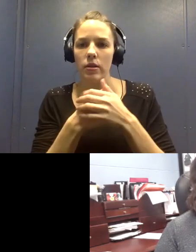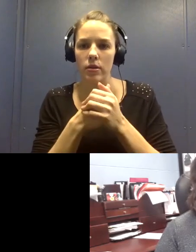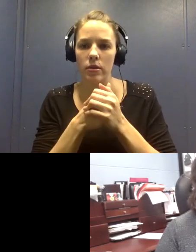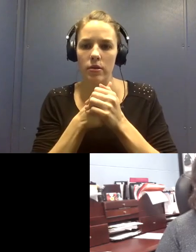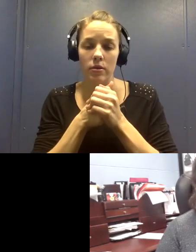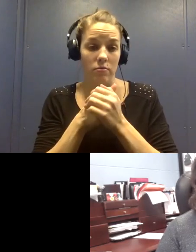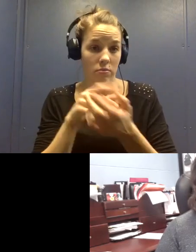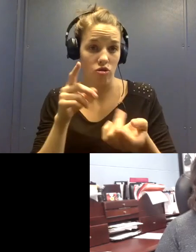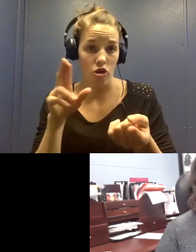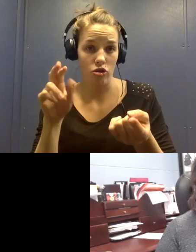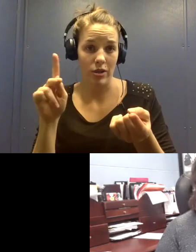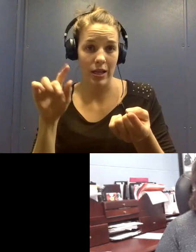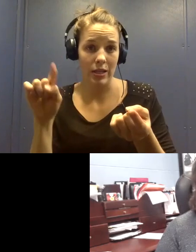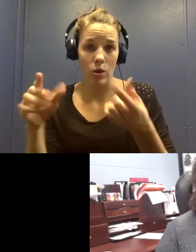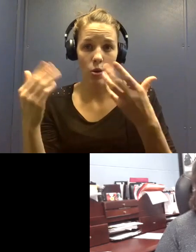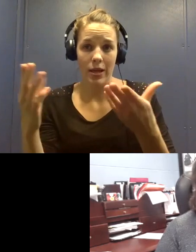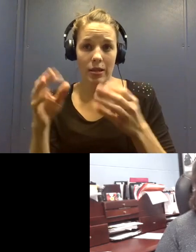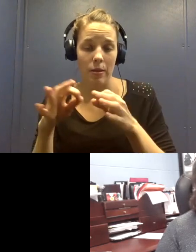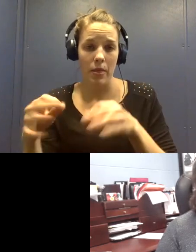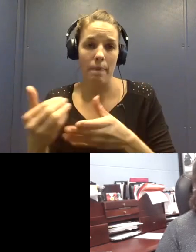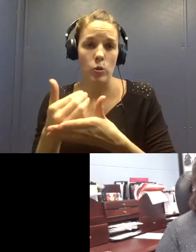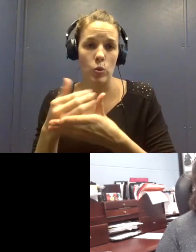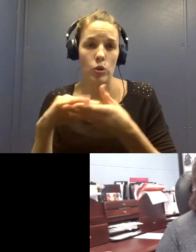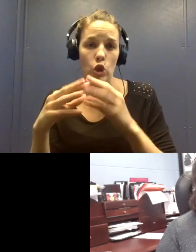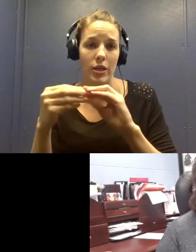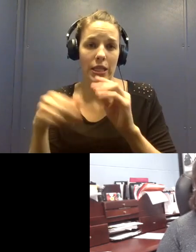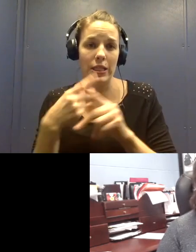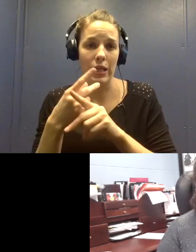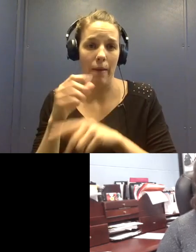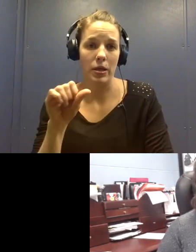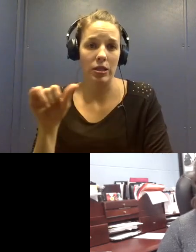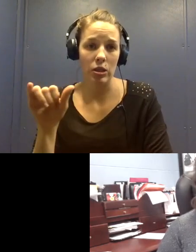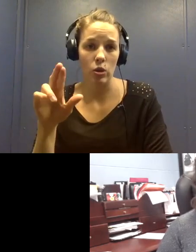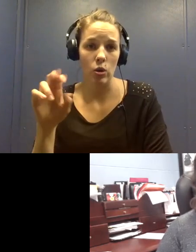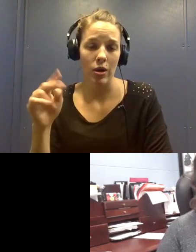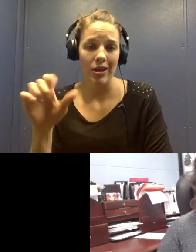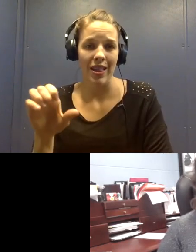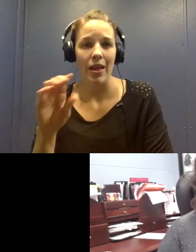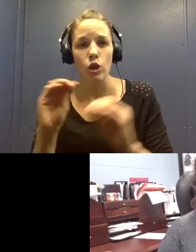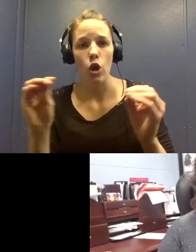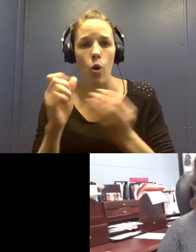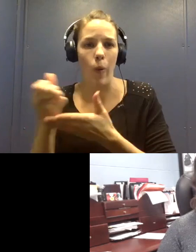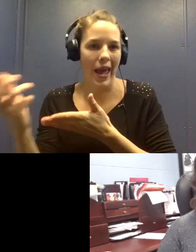Dr. Katz, do you want to explain? I know there have been a couple of news stories on that, the types of syringes. Is it like a no-waste syringe?